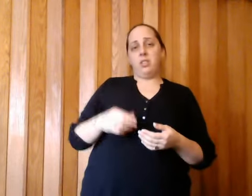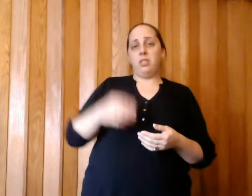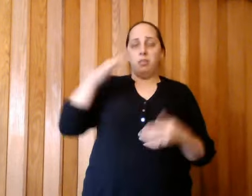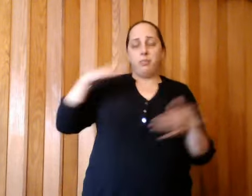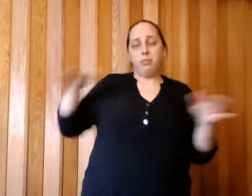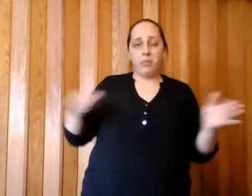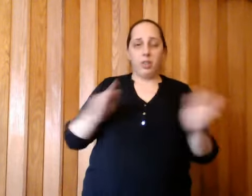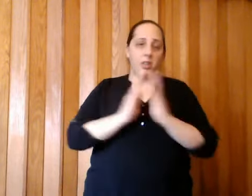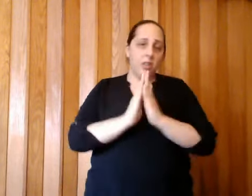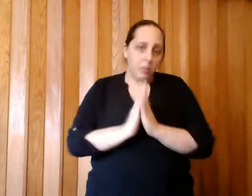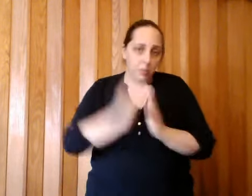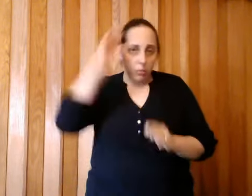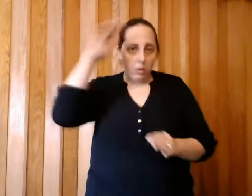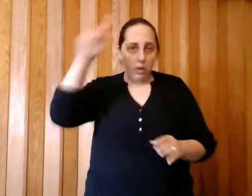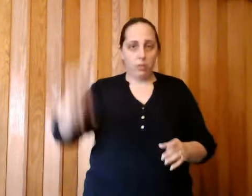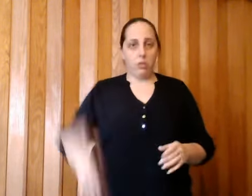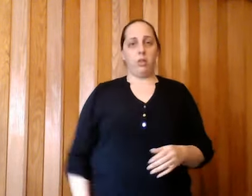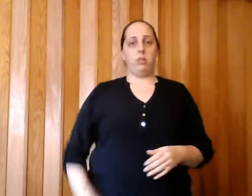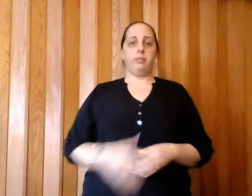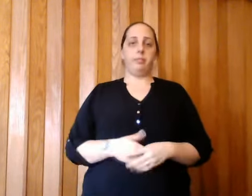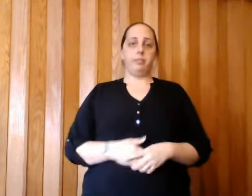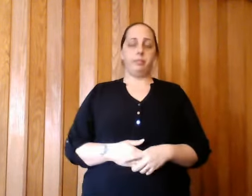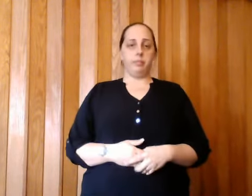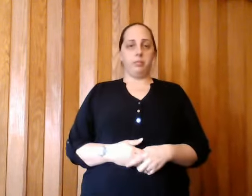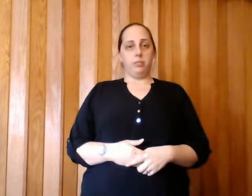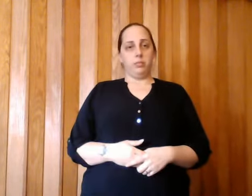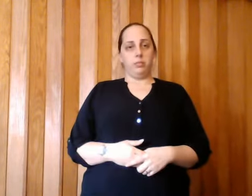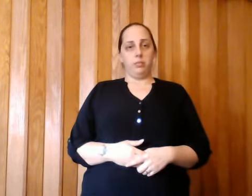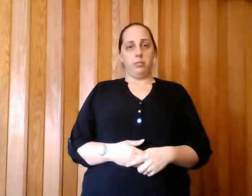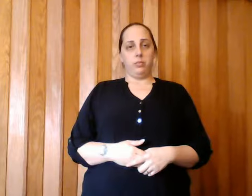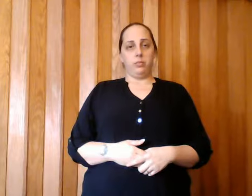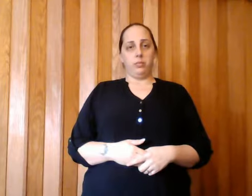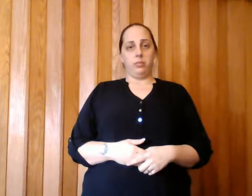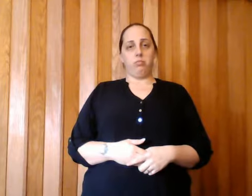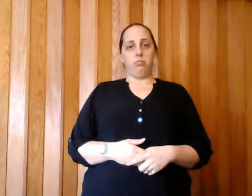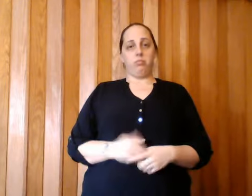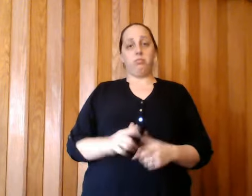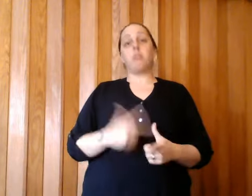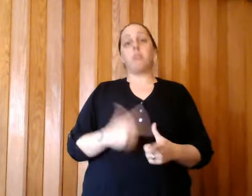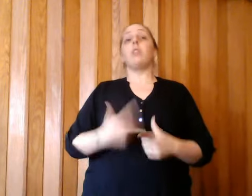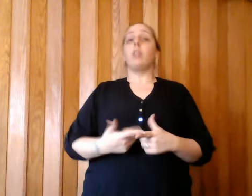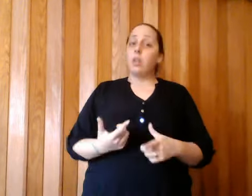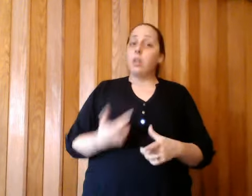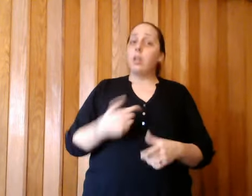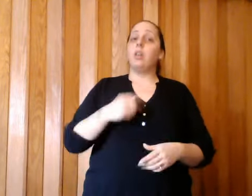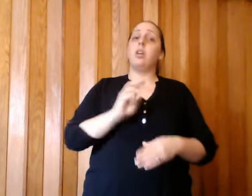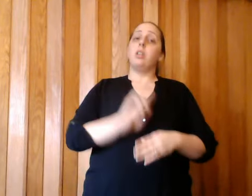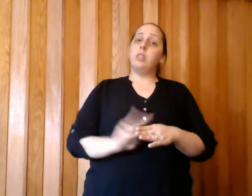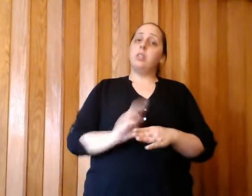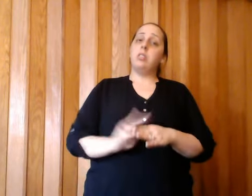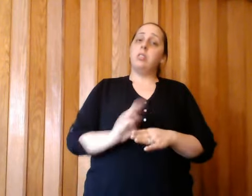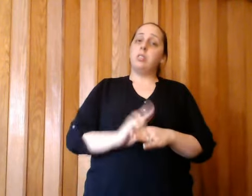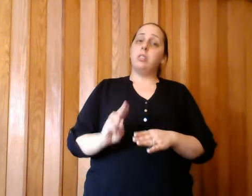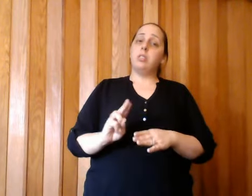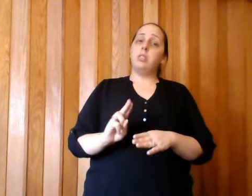what we like that and then I call my husband to me something like so that I'll look for the next day during the